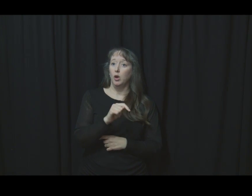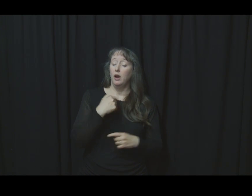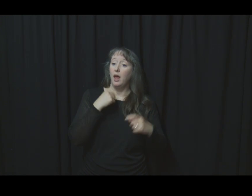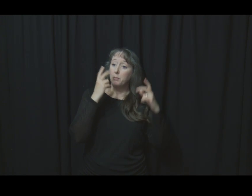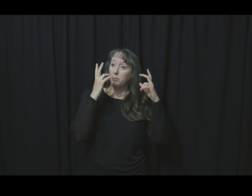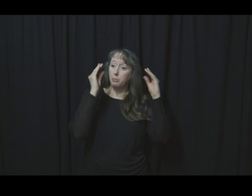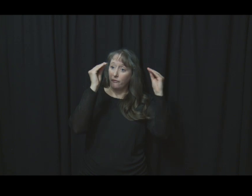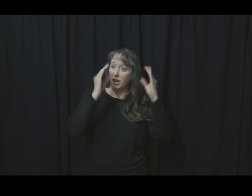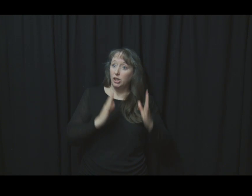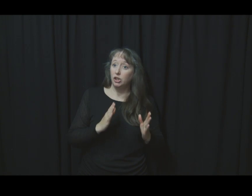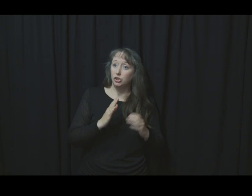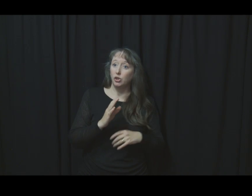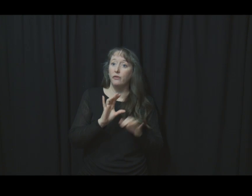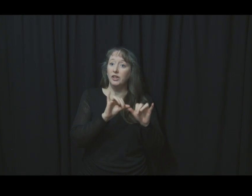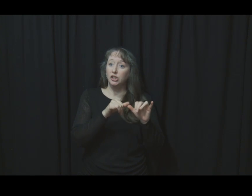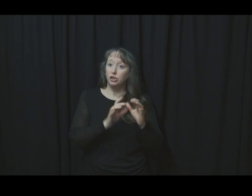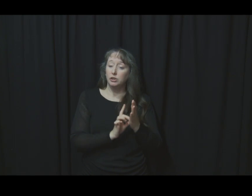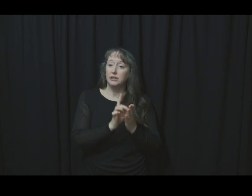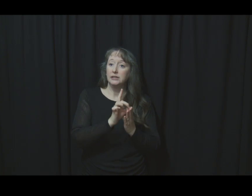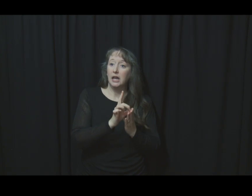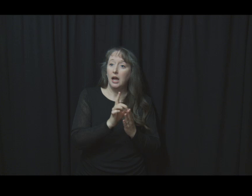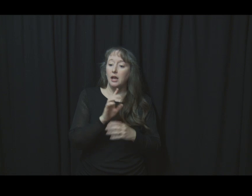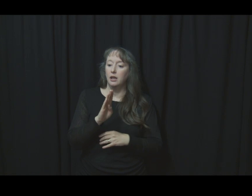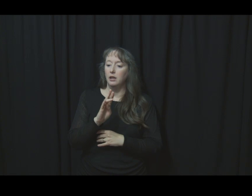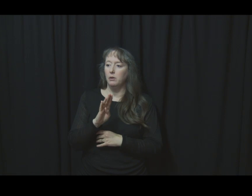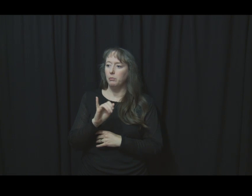Design at Bristol University in the UK.